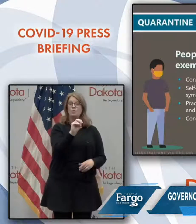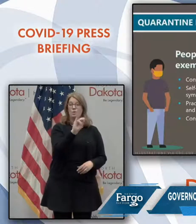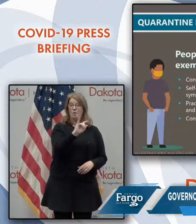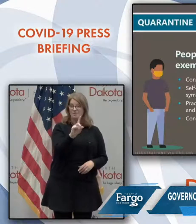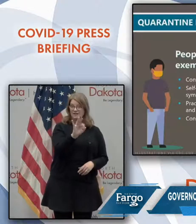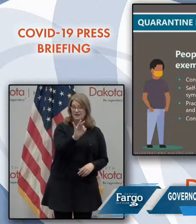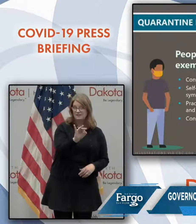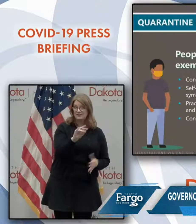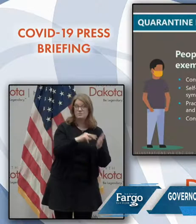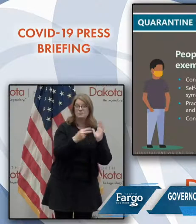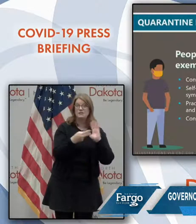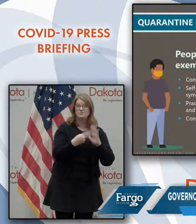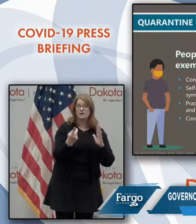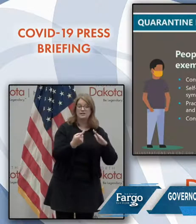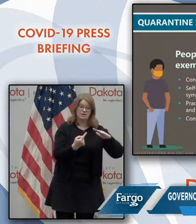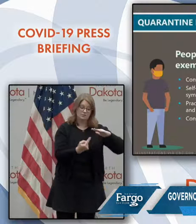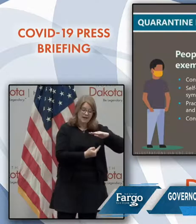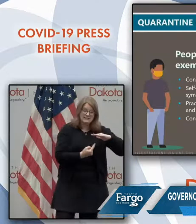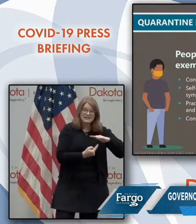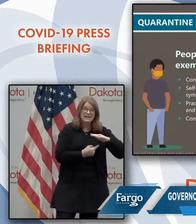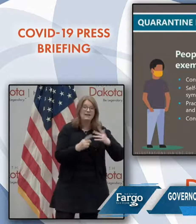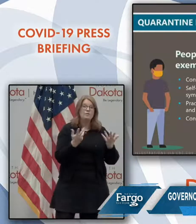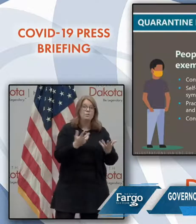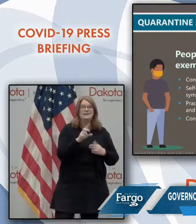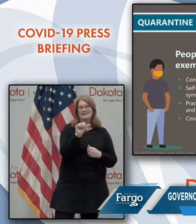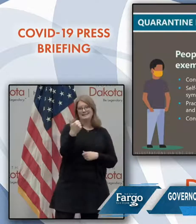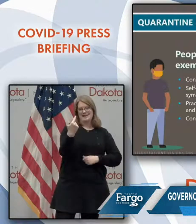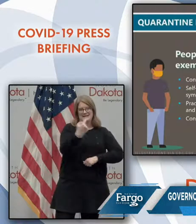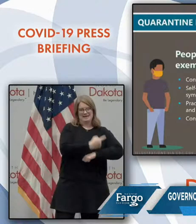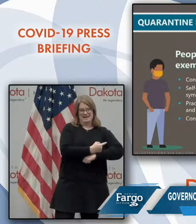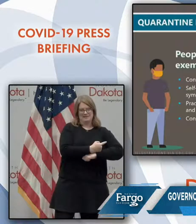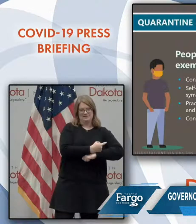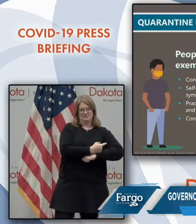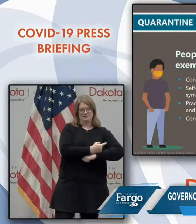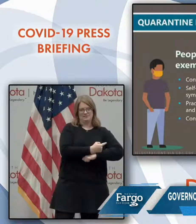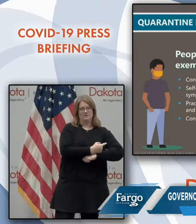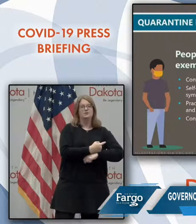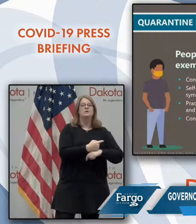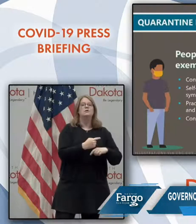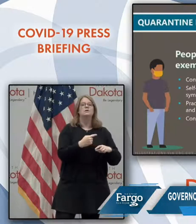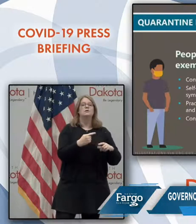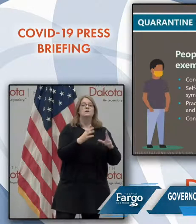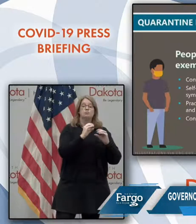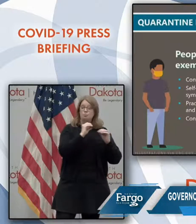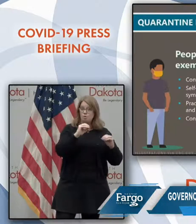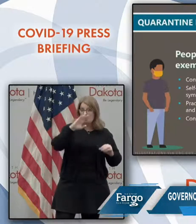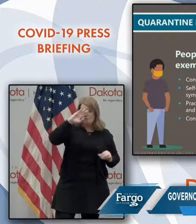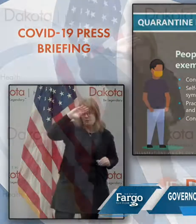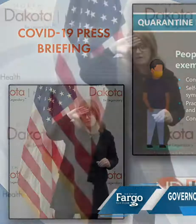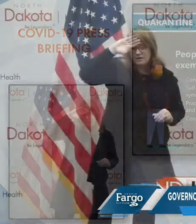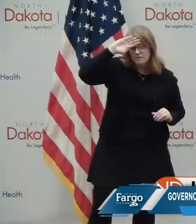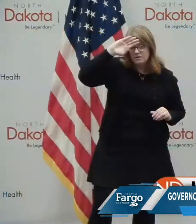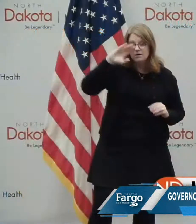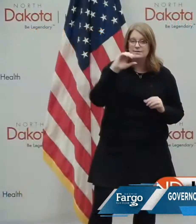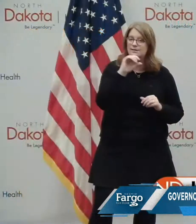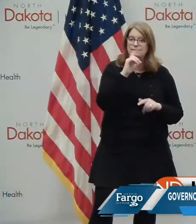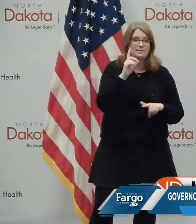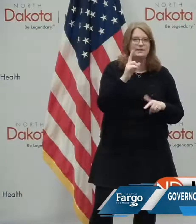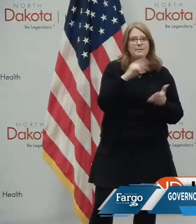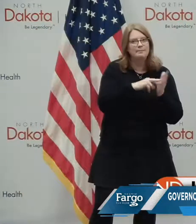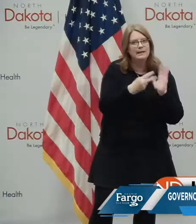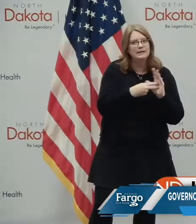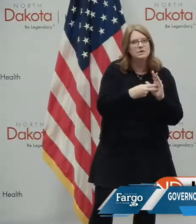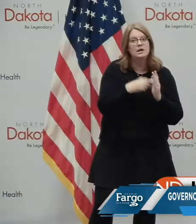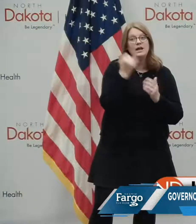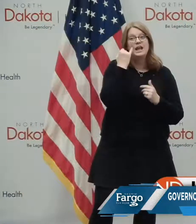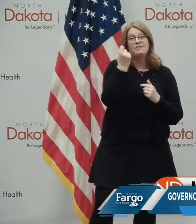to isolate for at least 10 days, and they have no fever without fever-reducing medication, and their